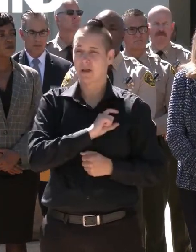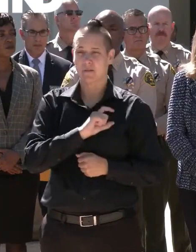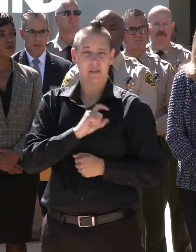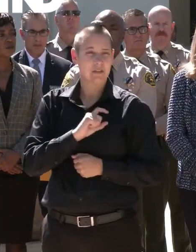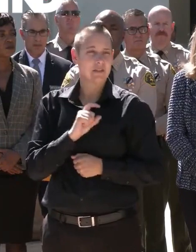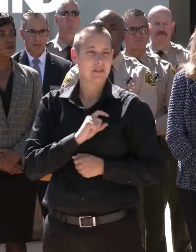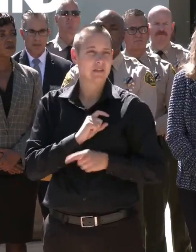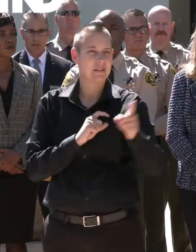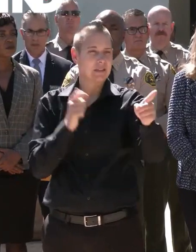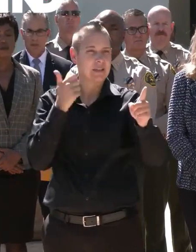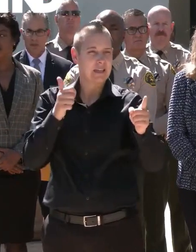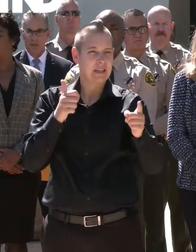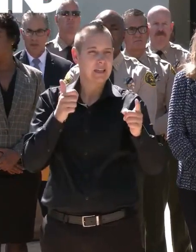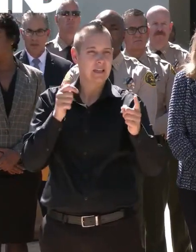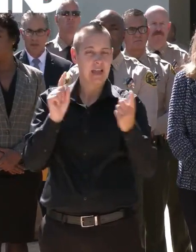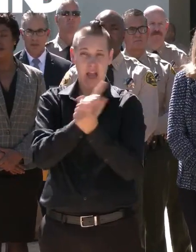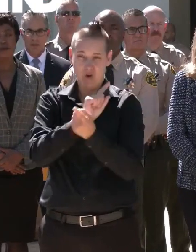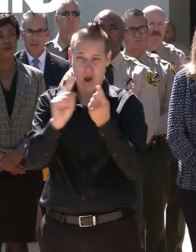deputies. I'll take